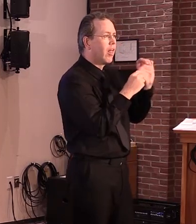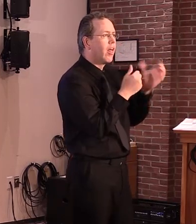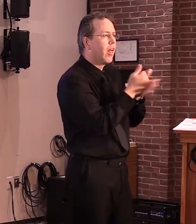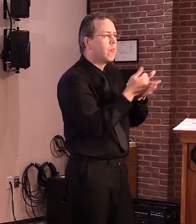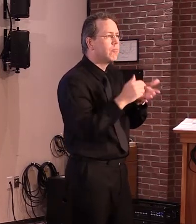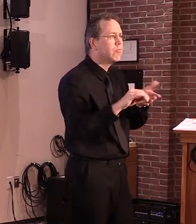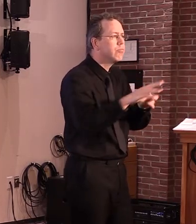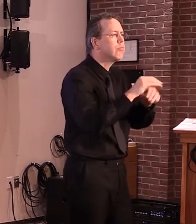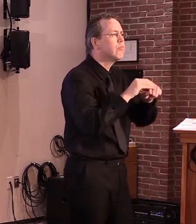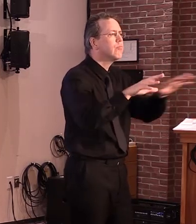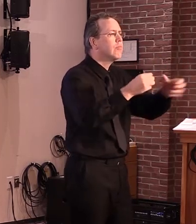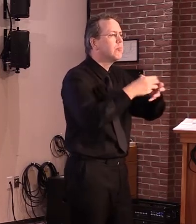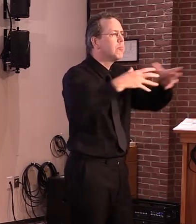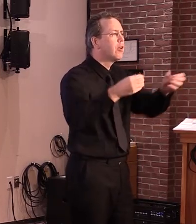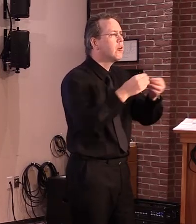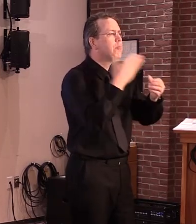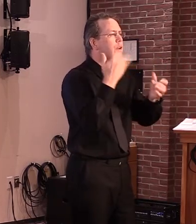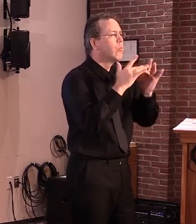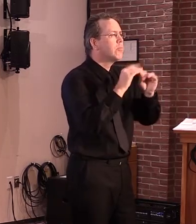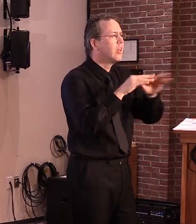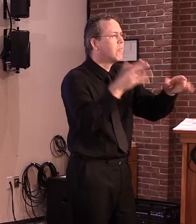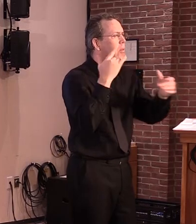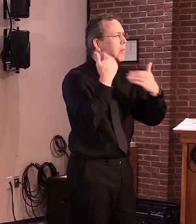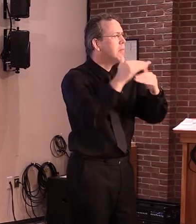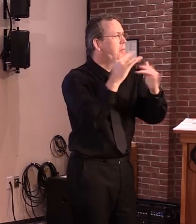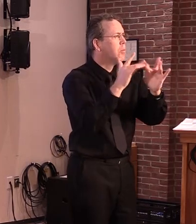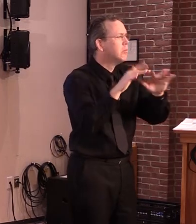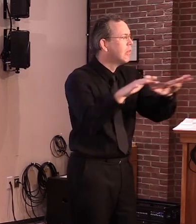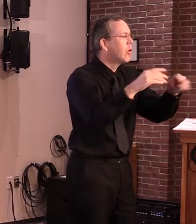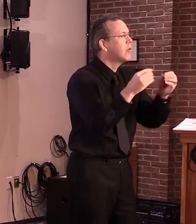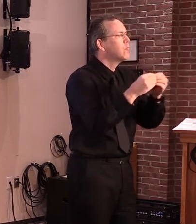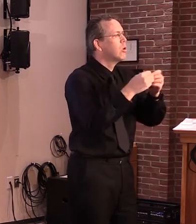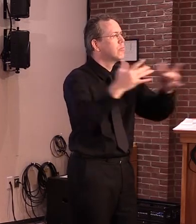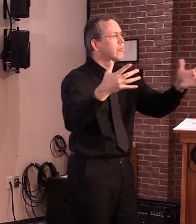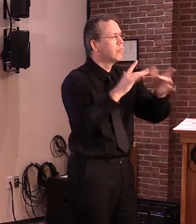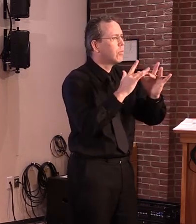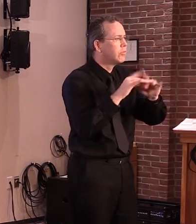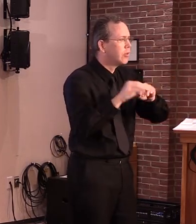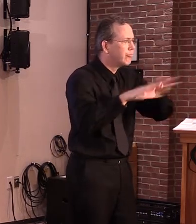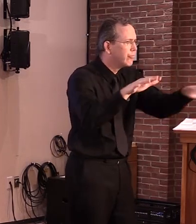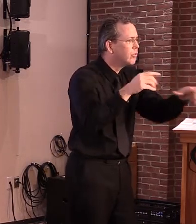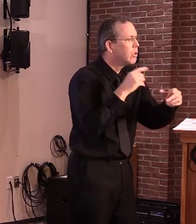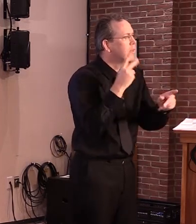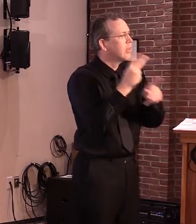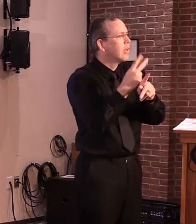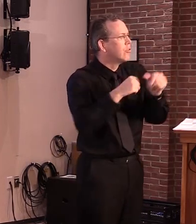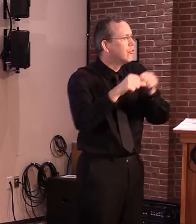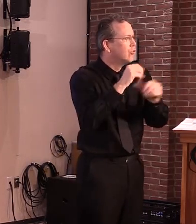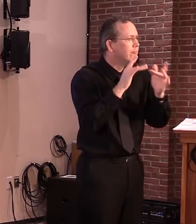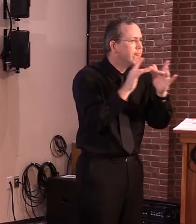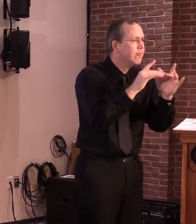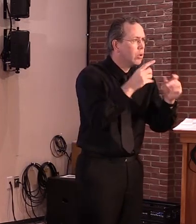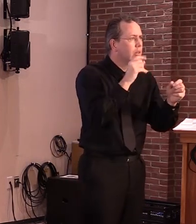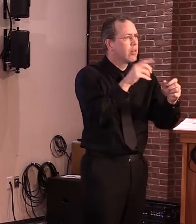that everyone is in some way taken care of in the future.